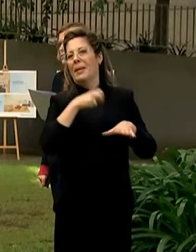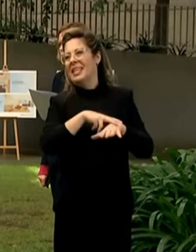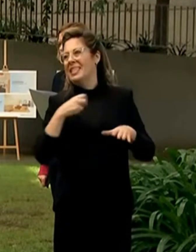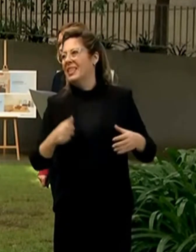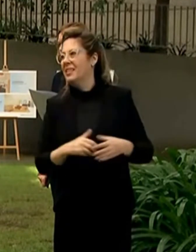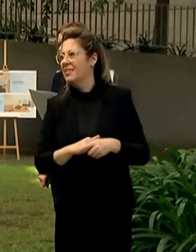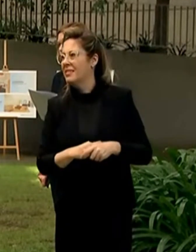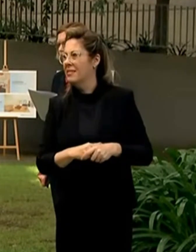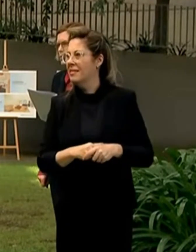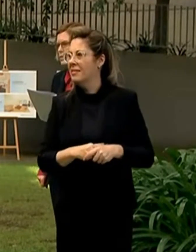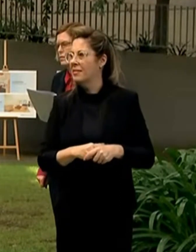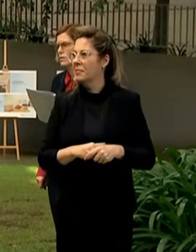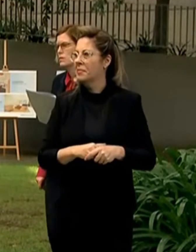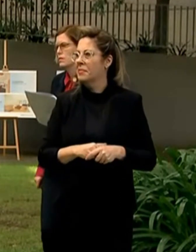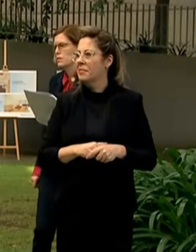compliance.